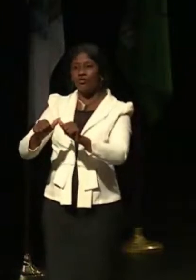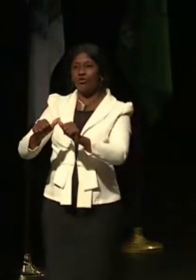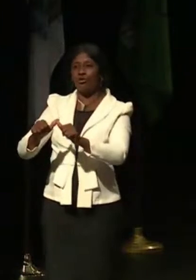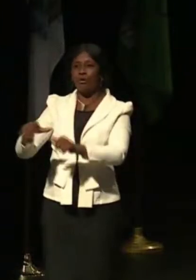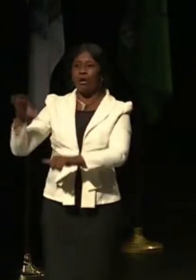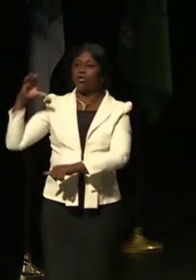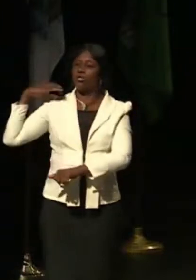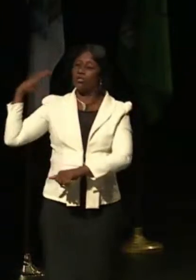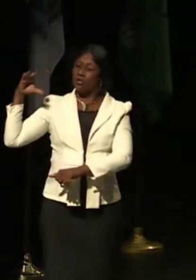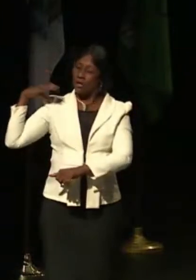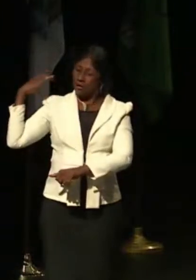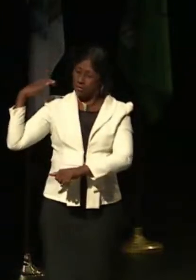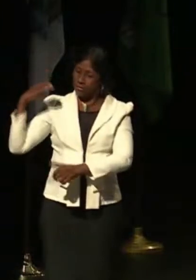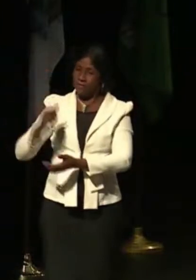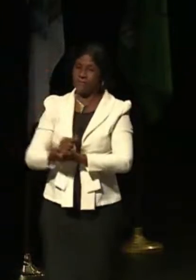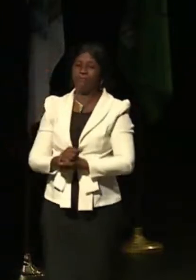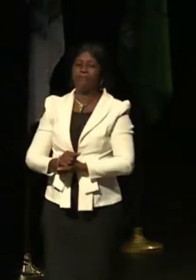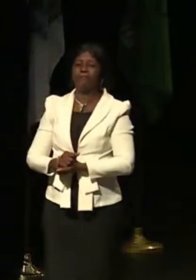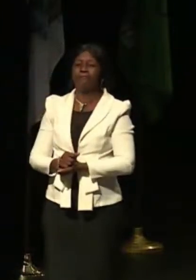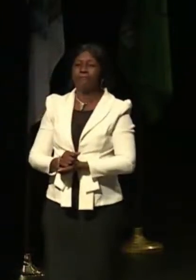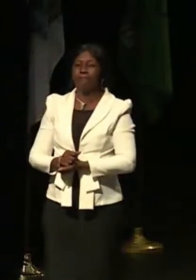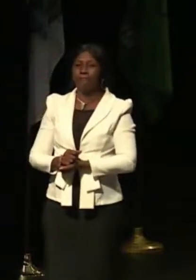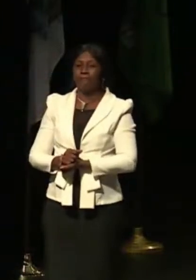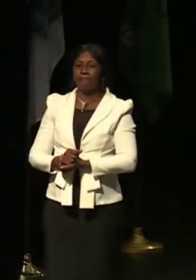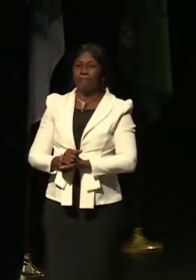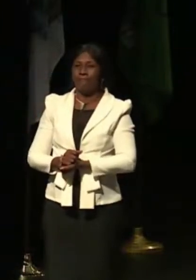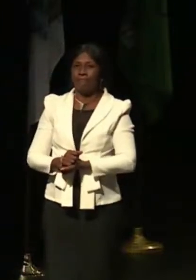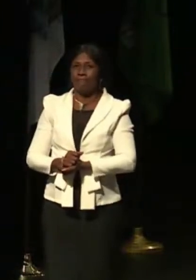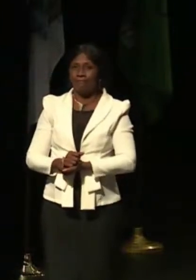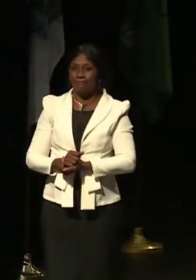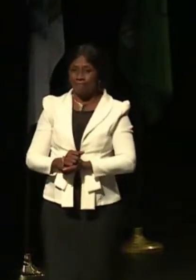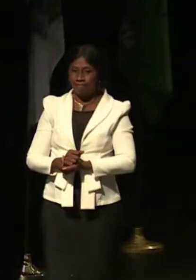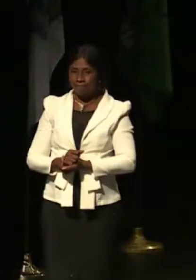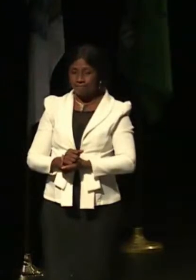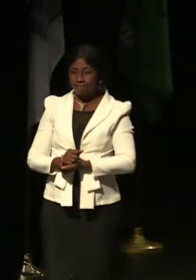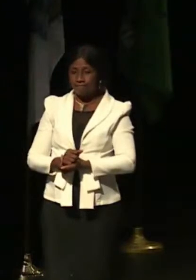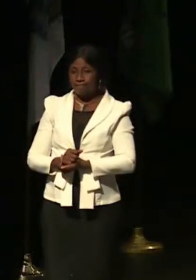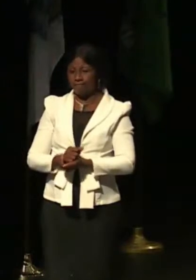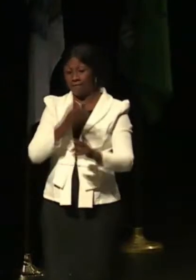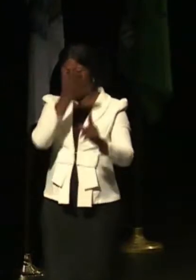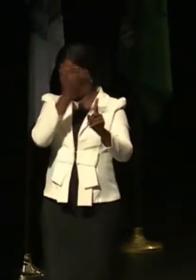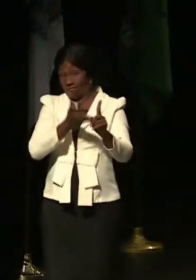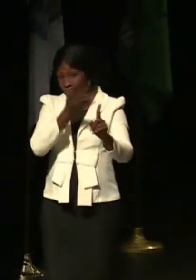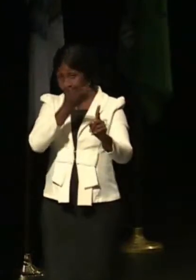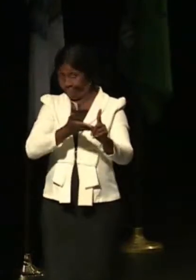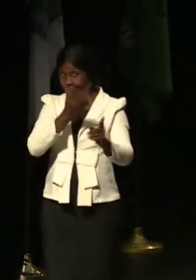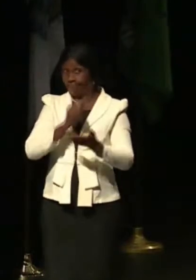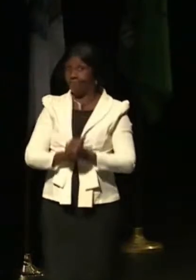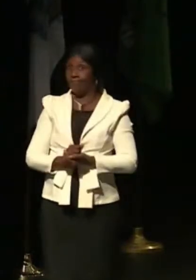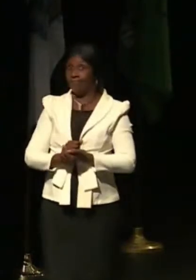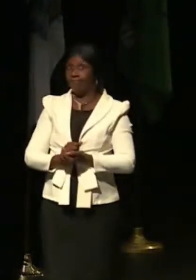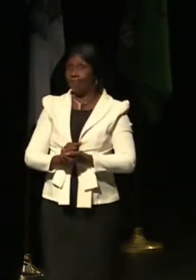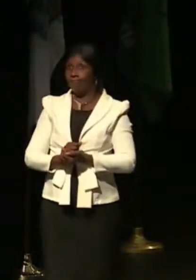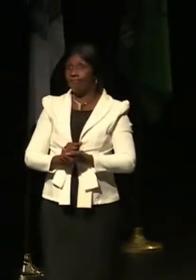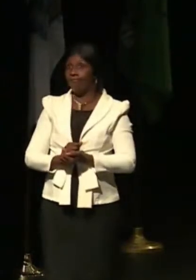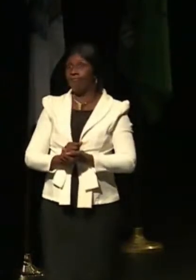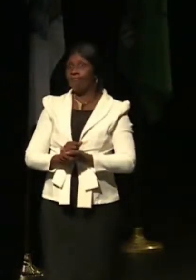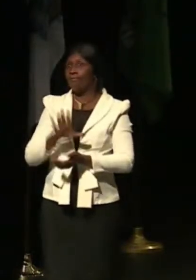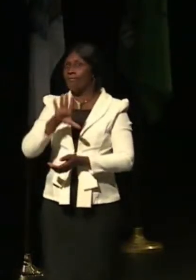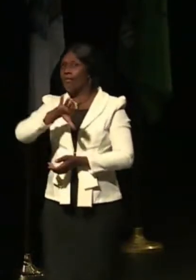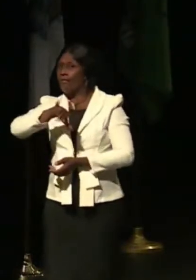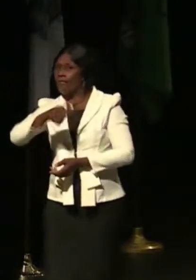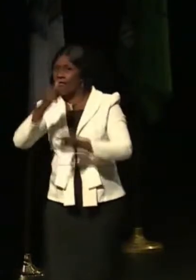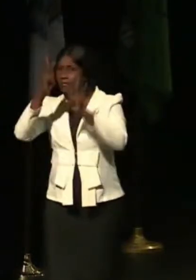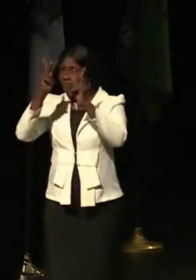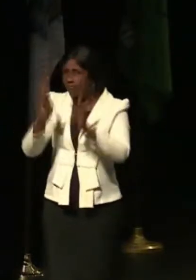Limited and LRI Group of Companies. Mr. Langston Roach, an avid gardener who